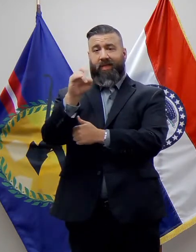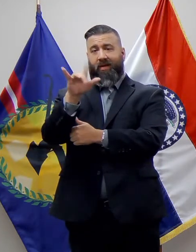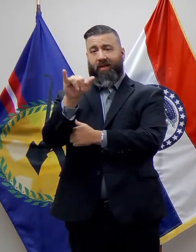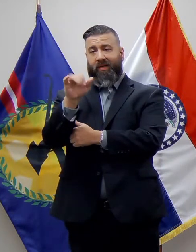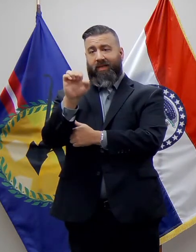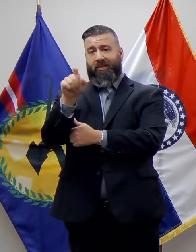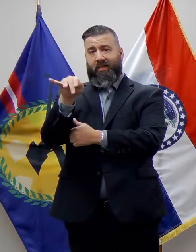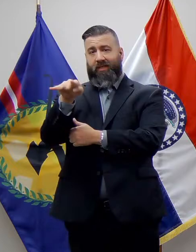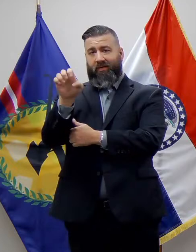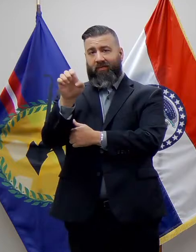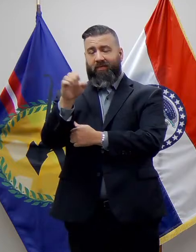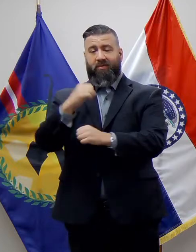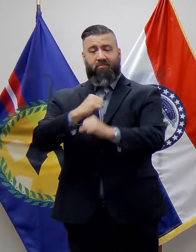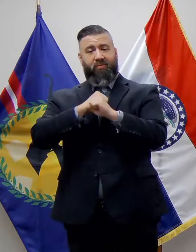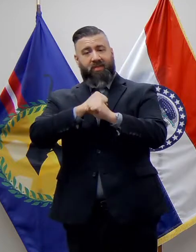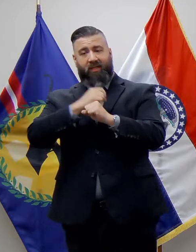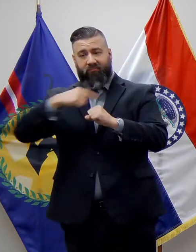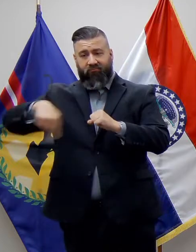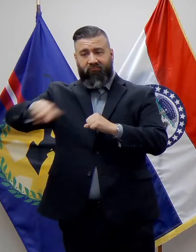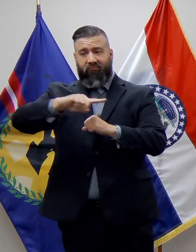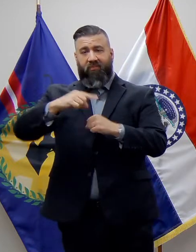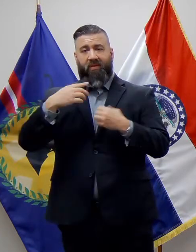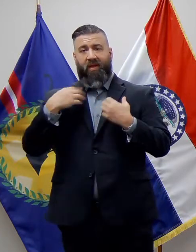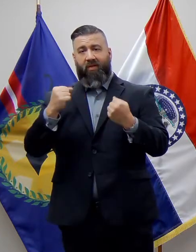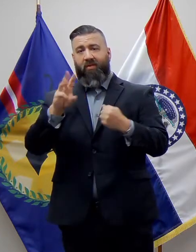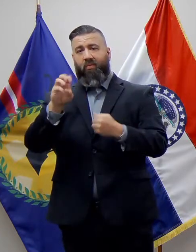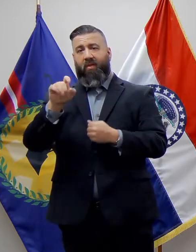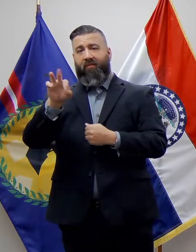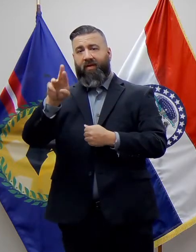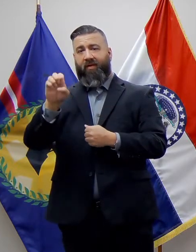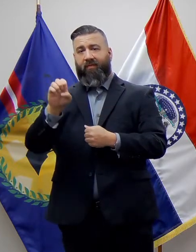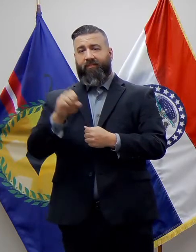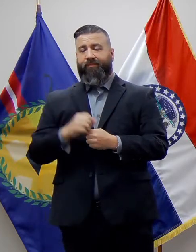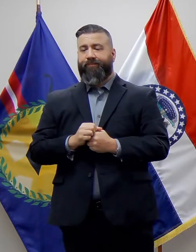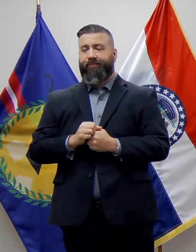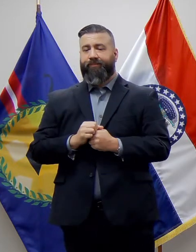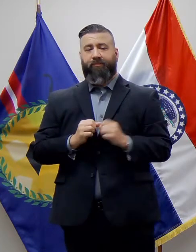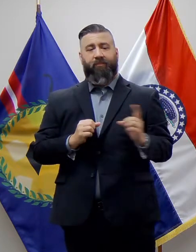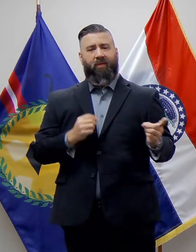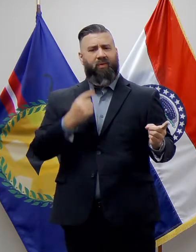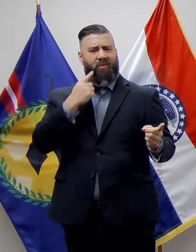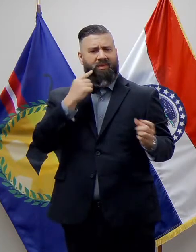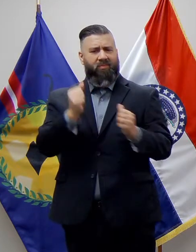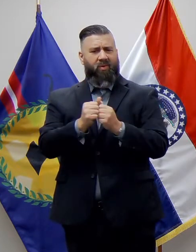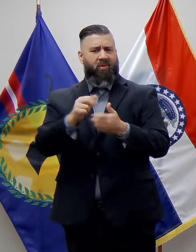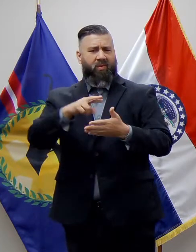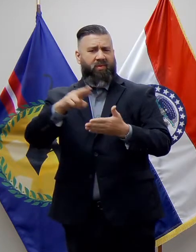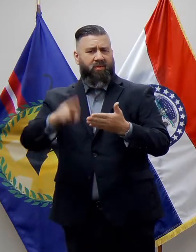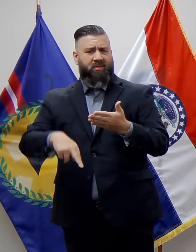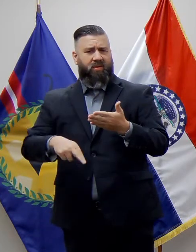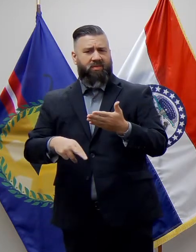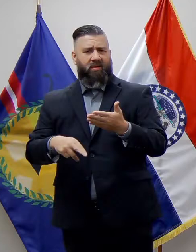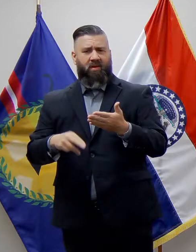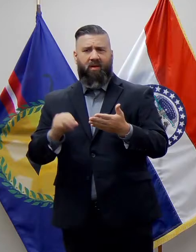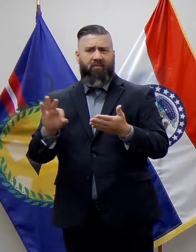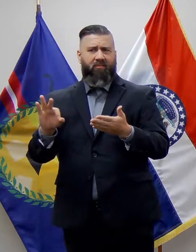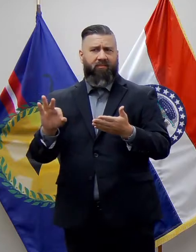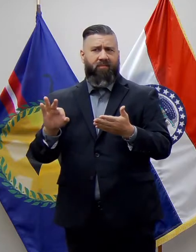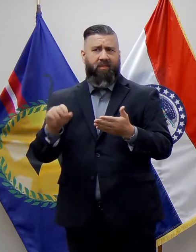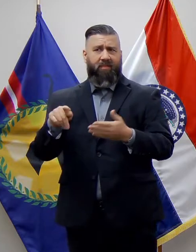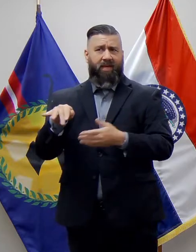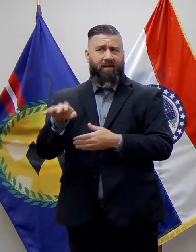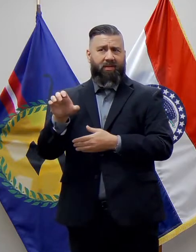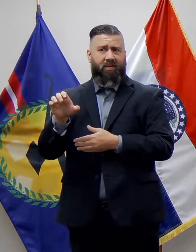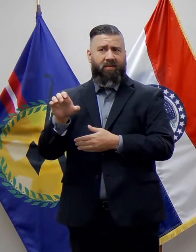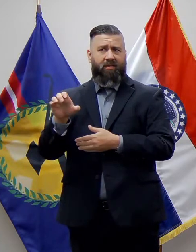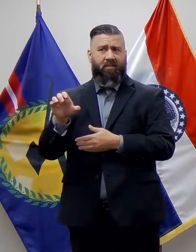everyone in our community, and I will continue to do that. Are you disappointed with the results? Am I disappointed with the results of the